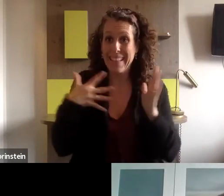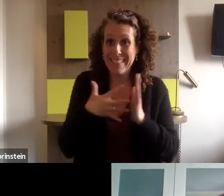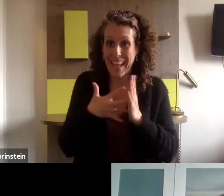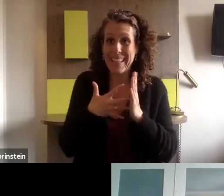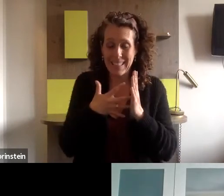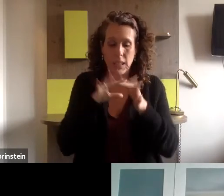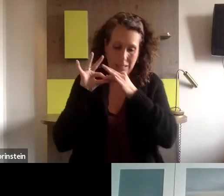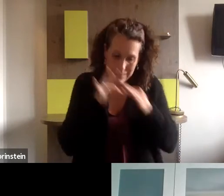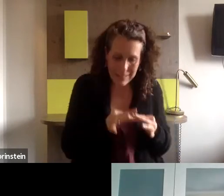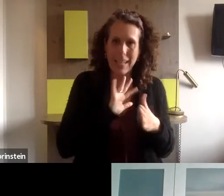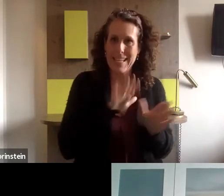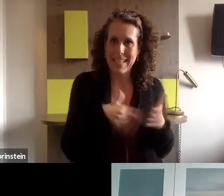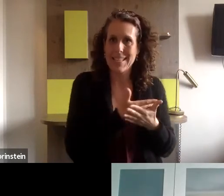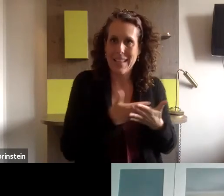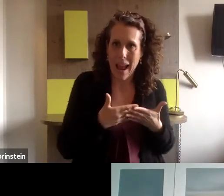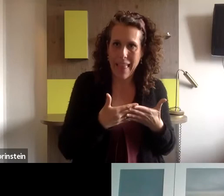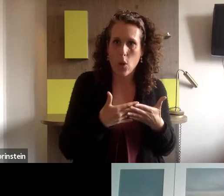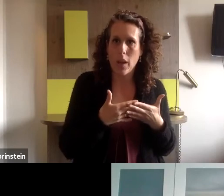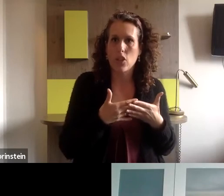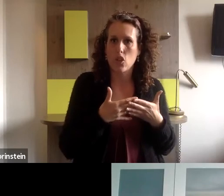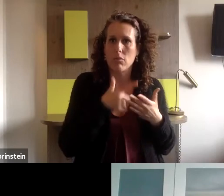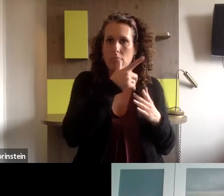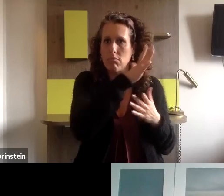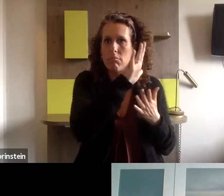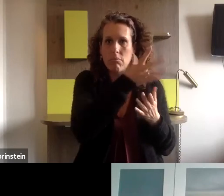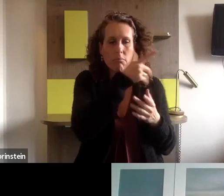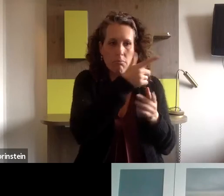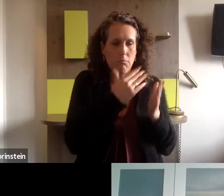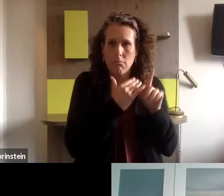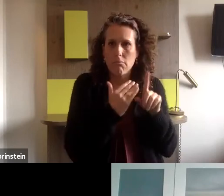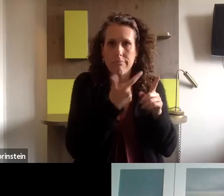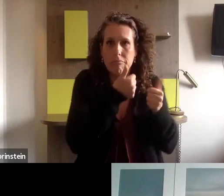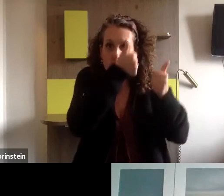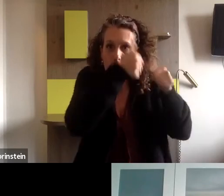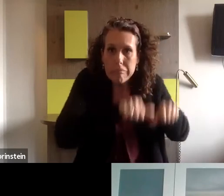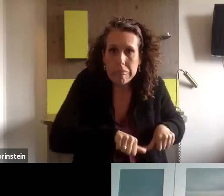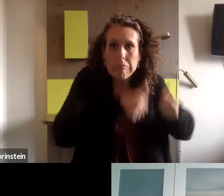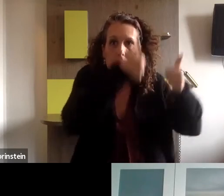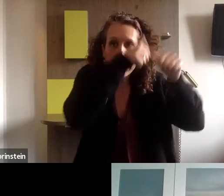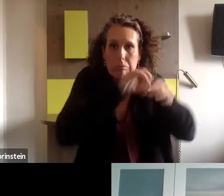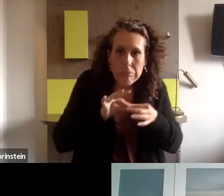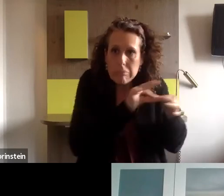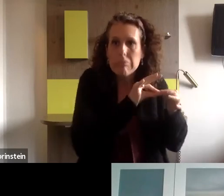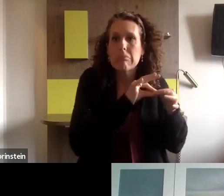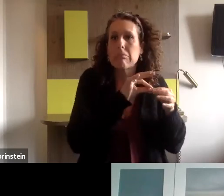sign language, testing sign language competencies of different users of a sign language linked to a